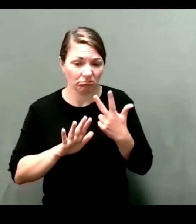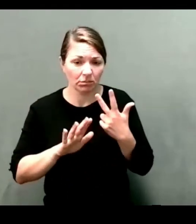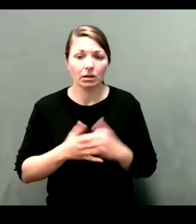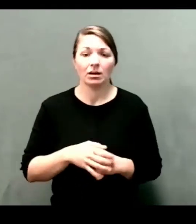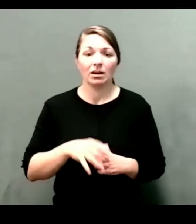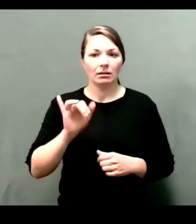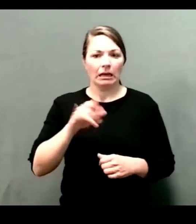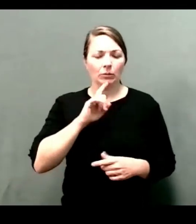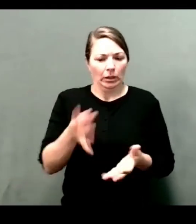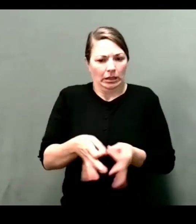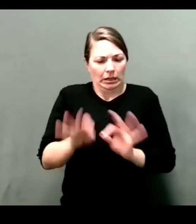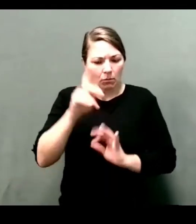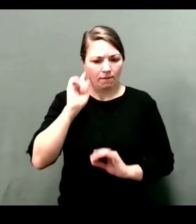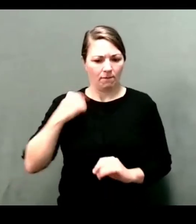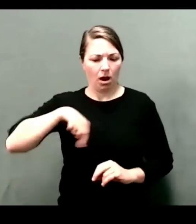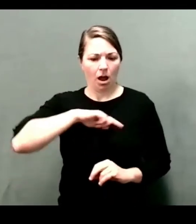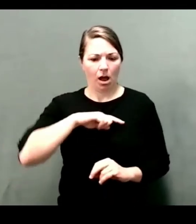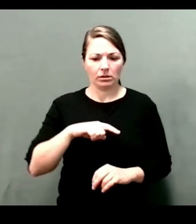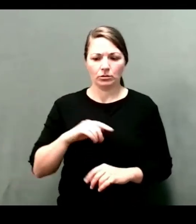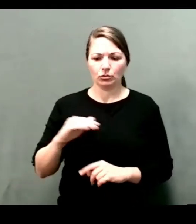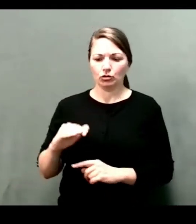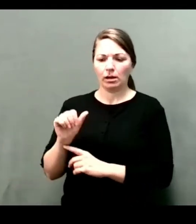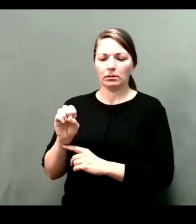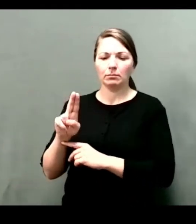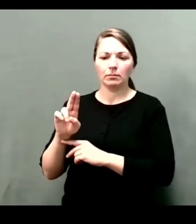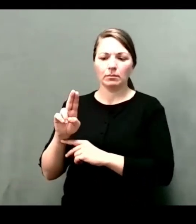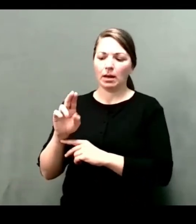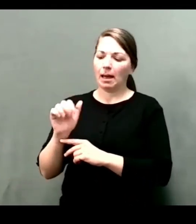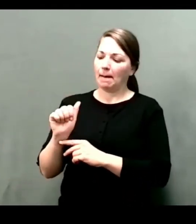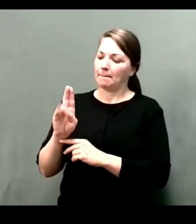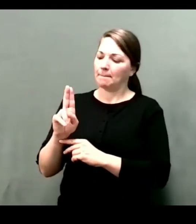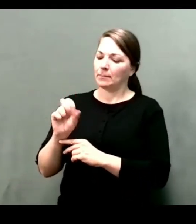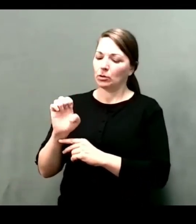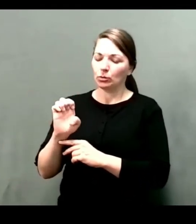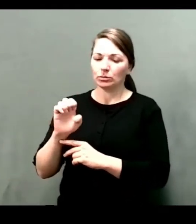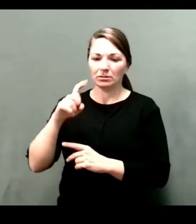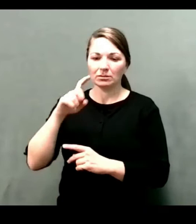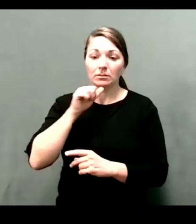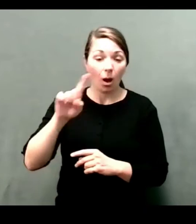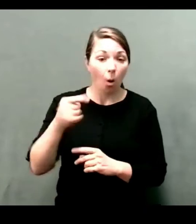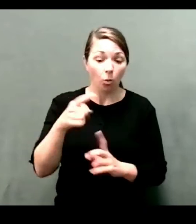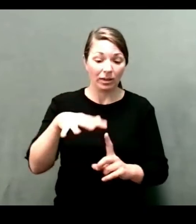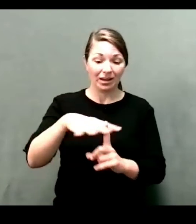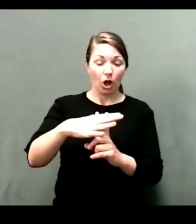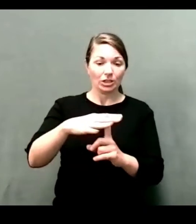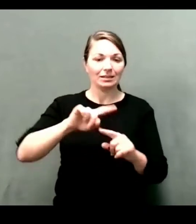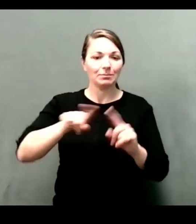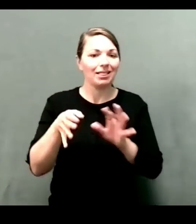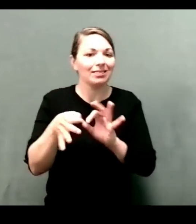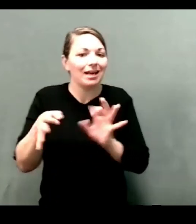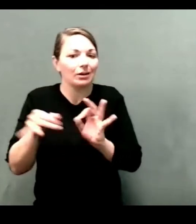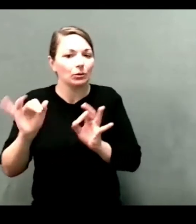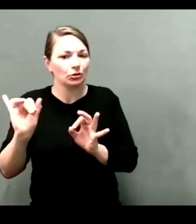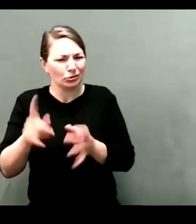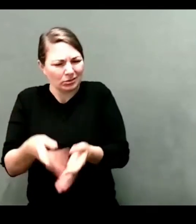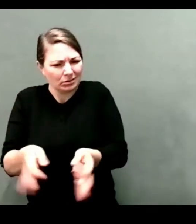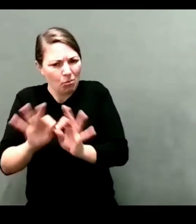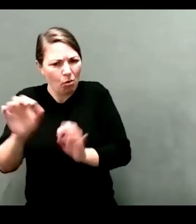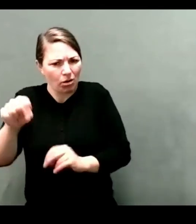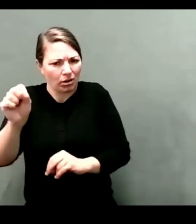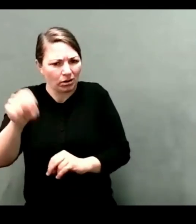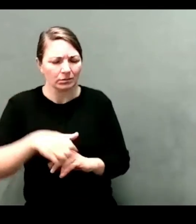world to be able to connect not only the actual concepts that we work with, but the language that we use. And so this is a place